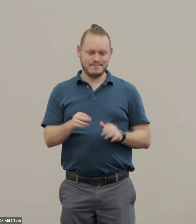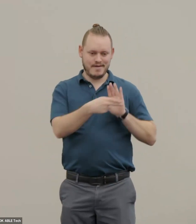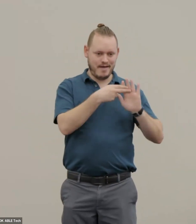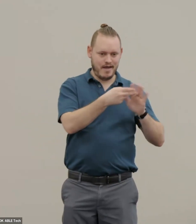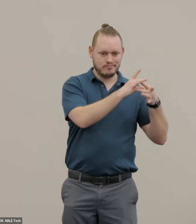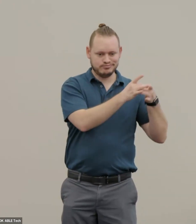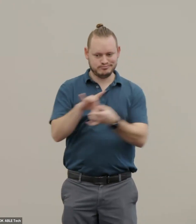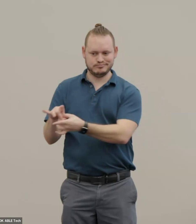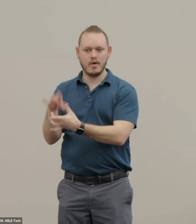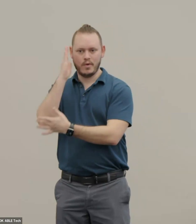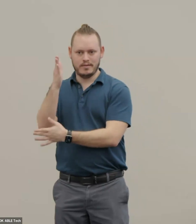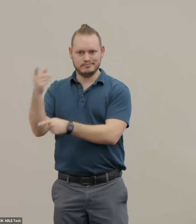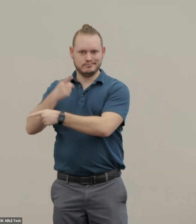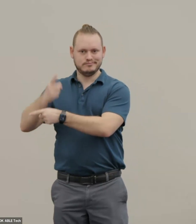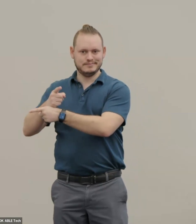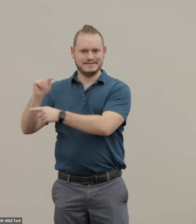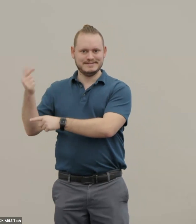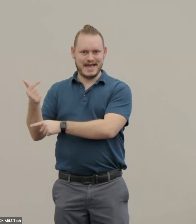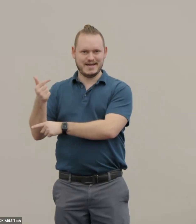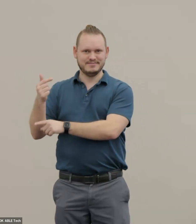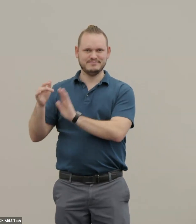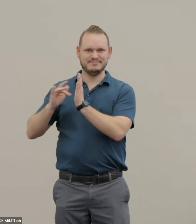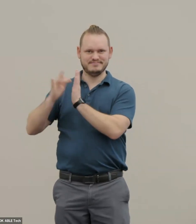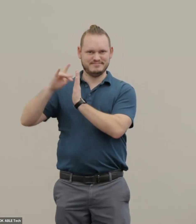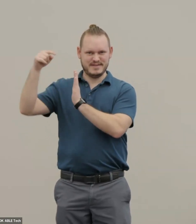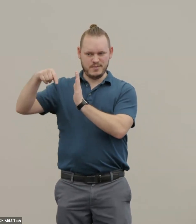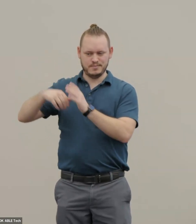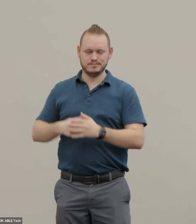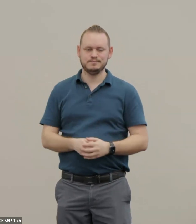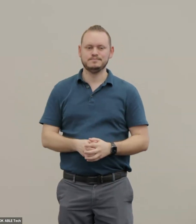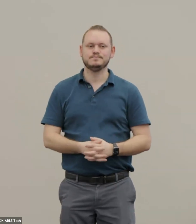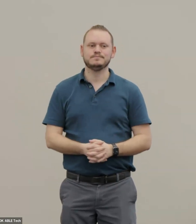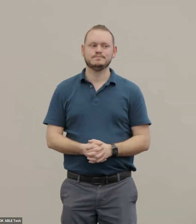to the appropriate tag. I'm going to scroll down a little bit.